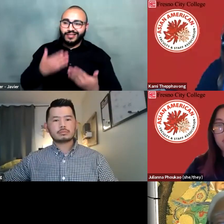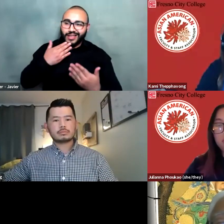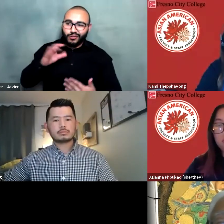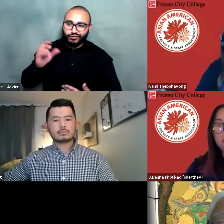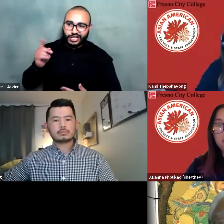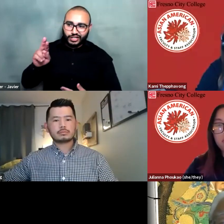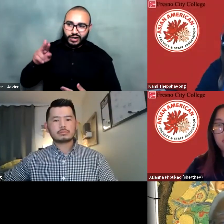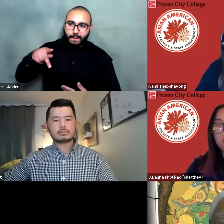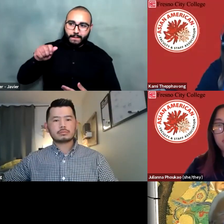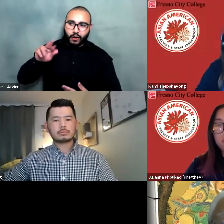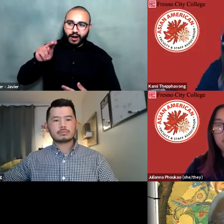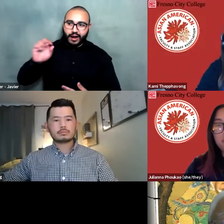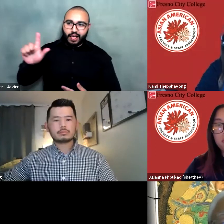Parnell.